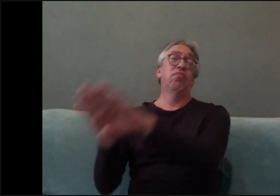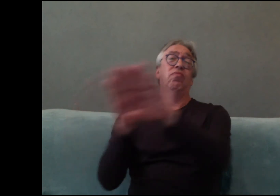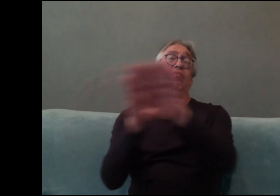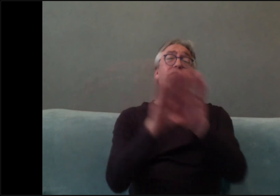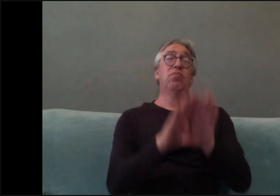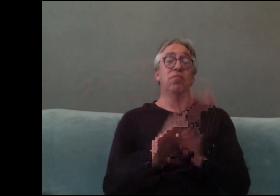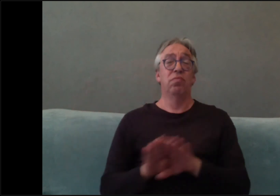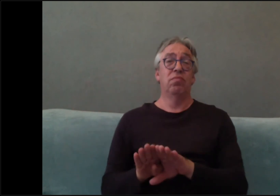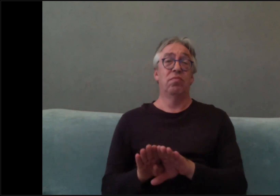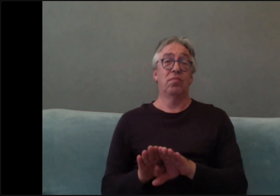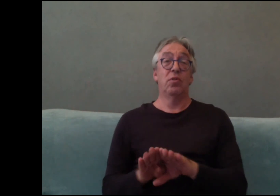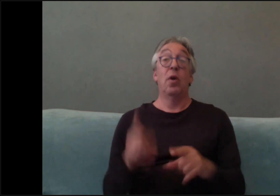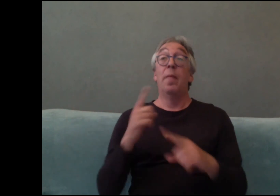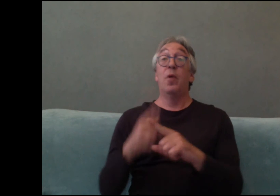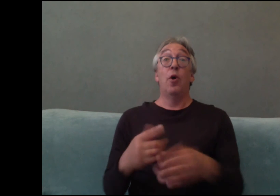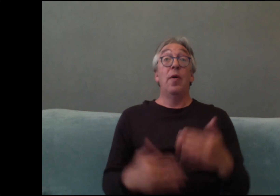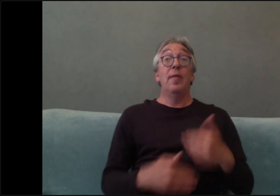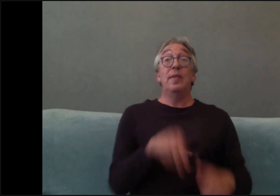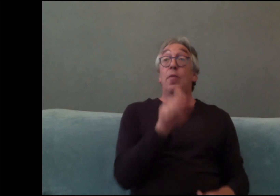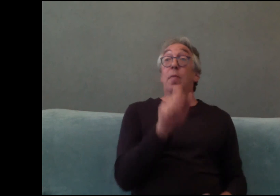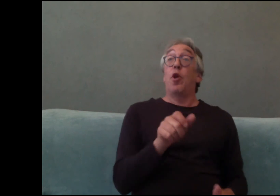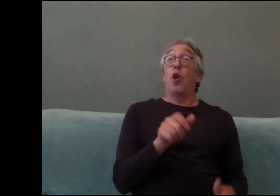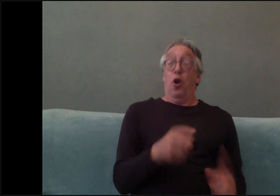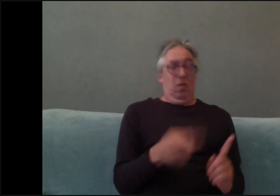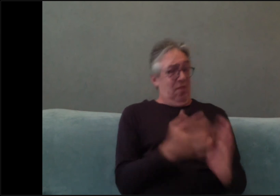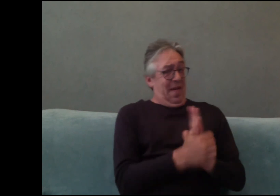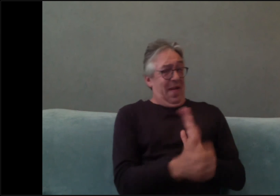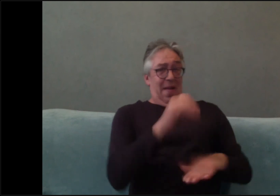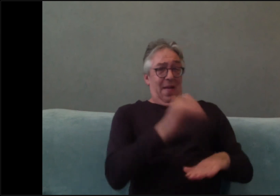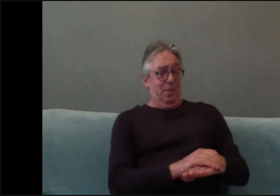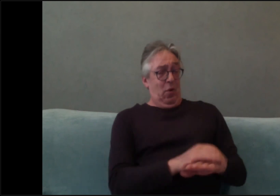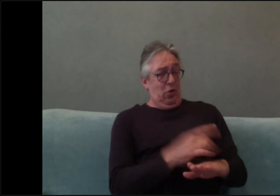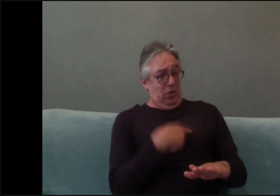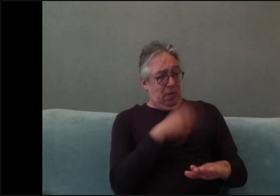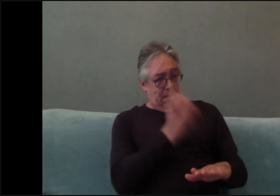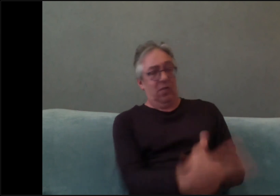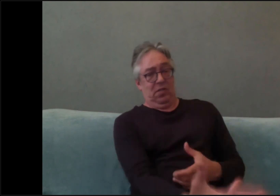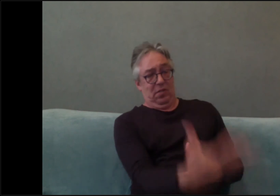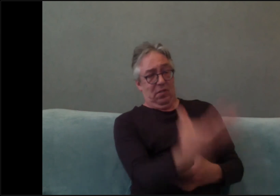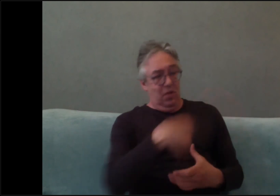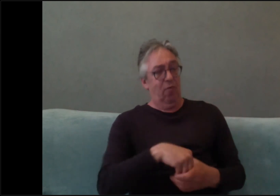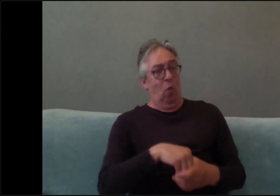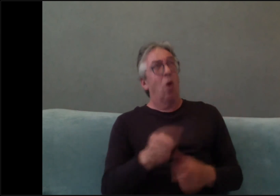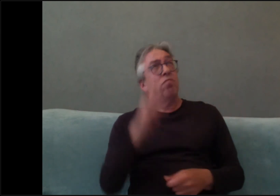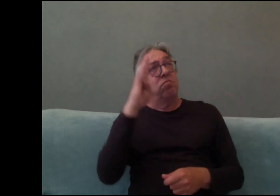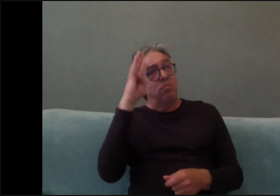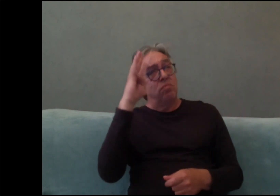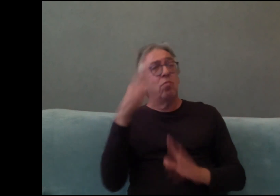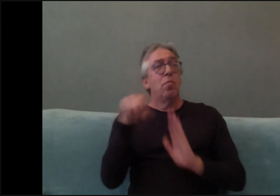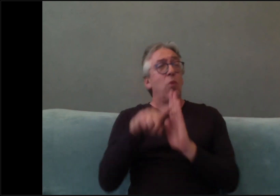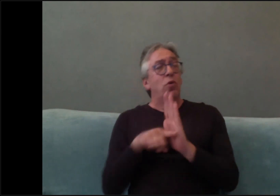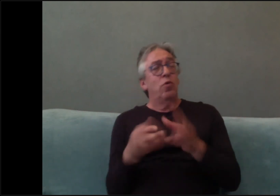people with disabilities as experts to find appropriate policy solutions. Thanks a lot for your attention.